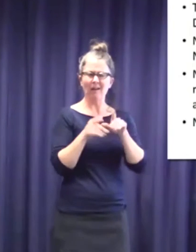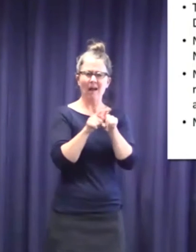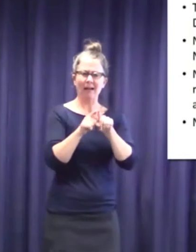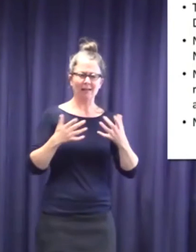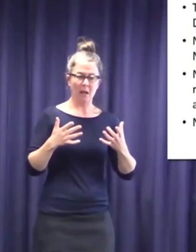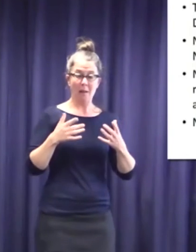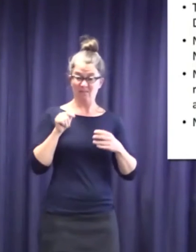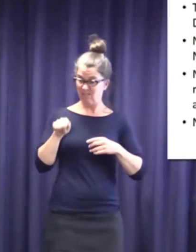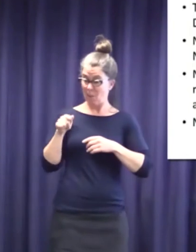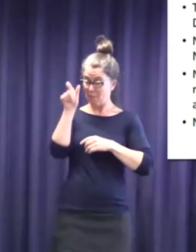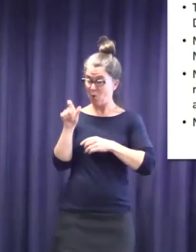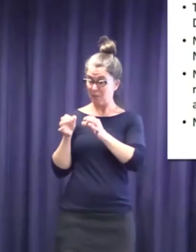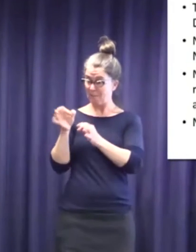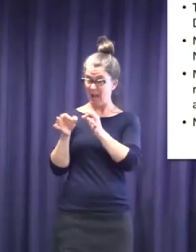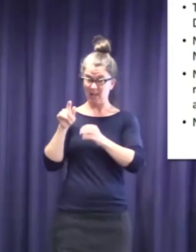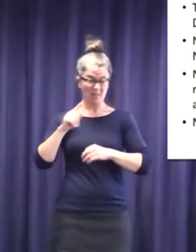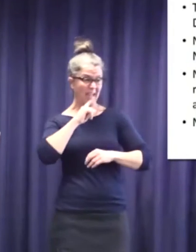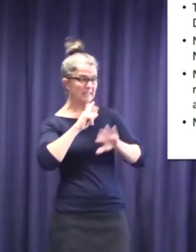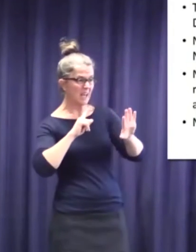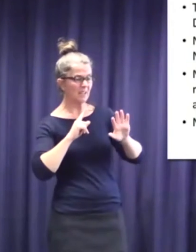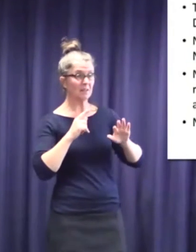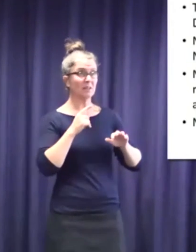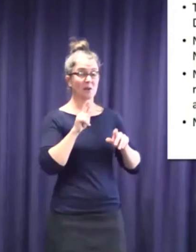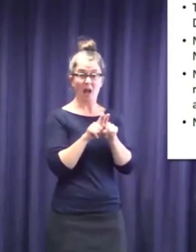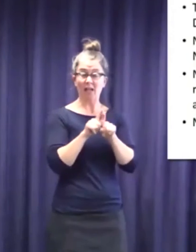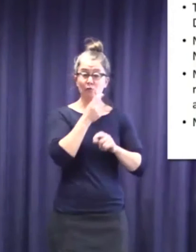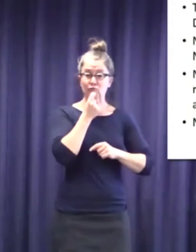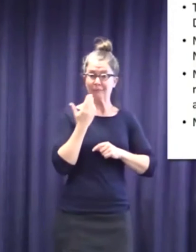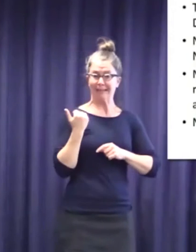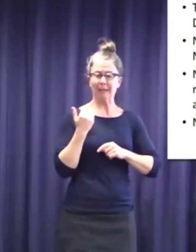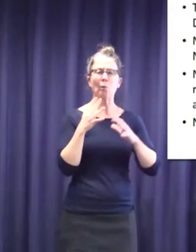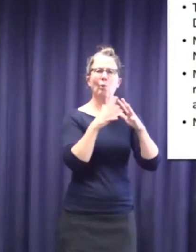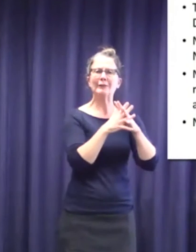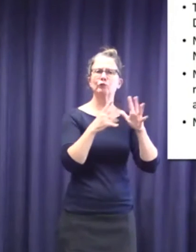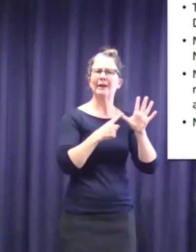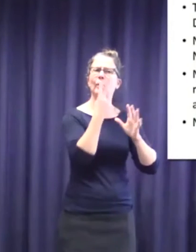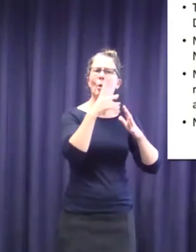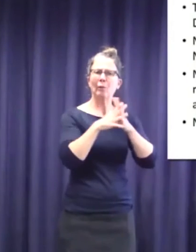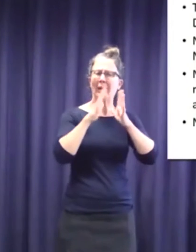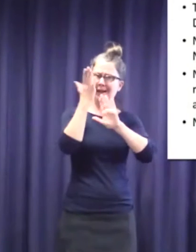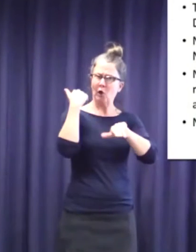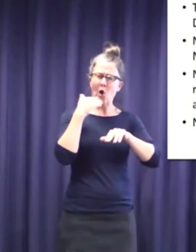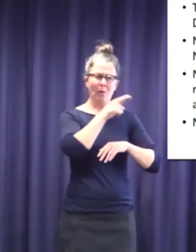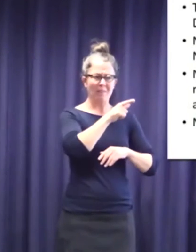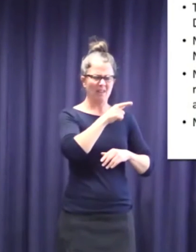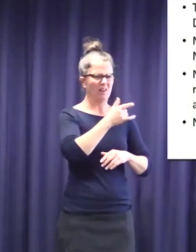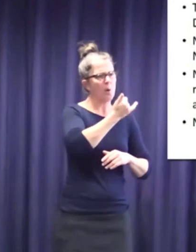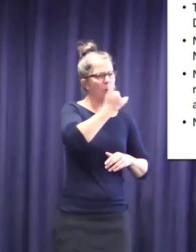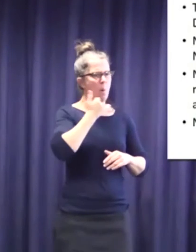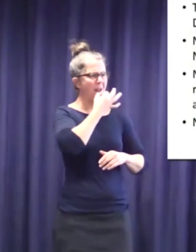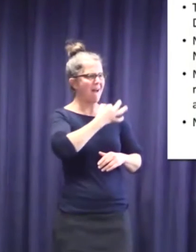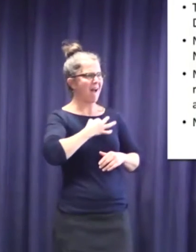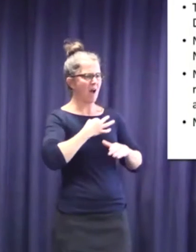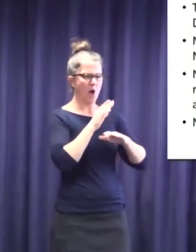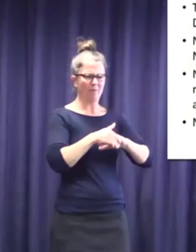addressing that need, and they're still saying to people, we had a call from Western Australia only a week ago asking why,